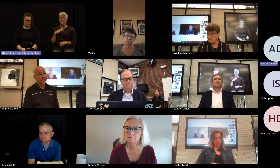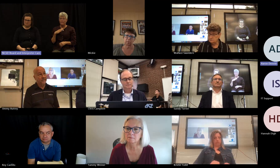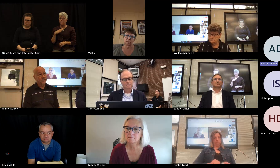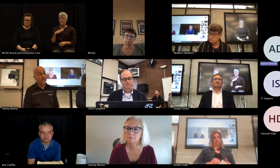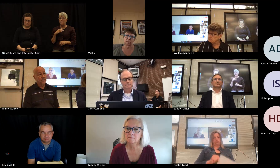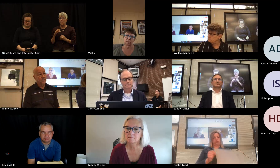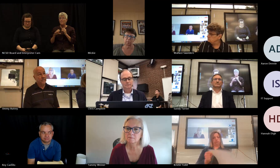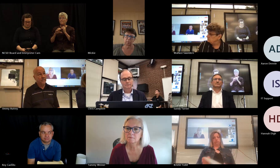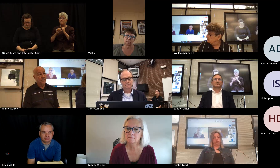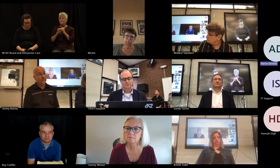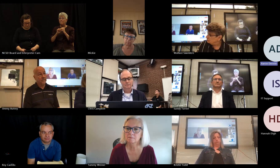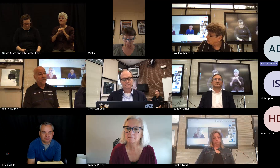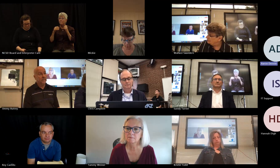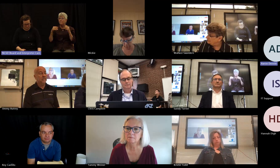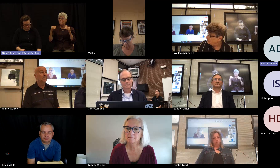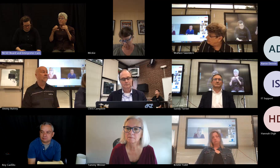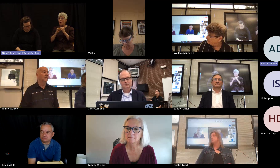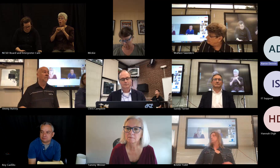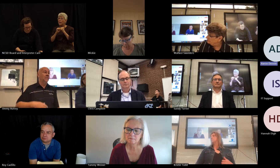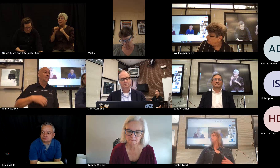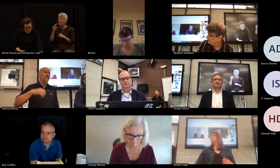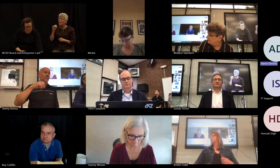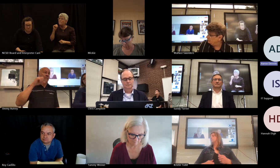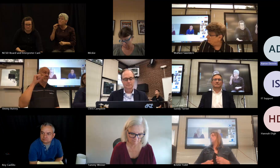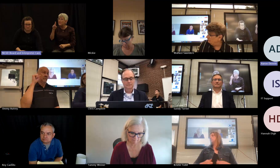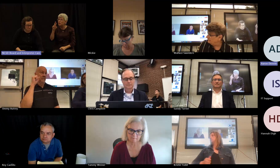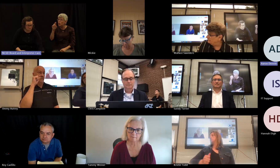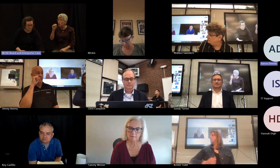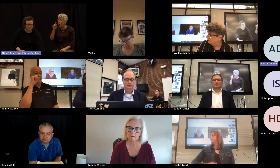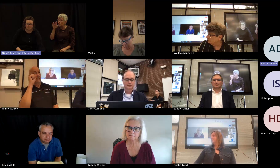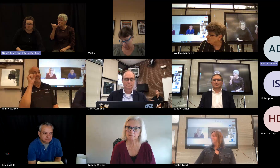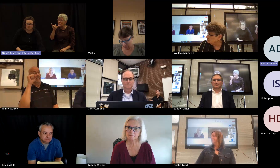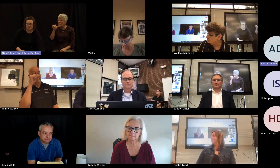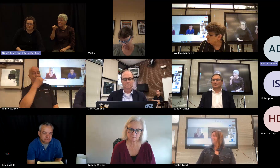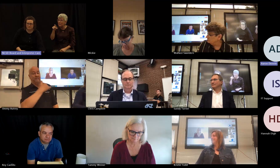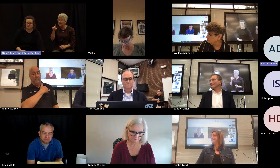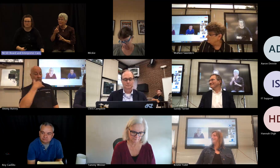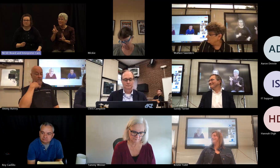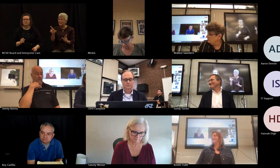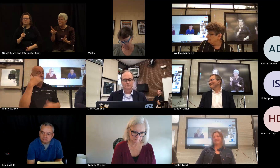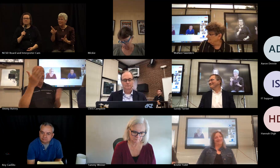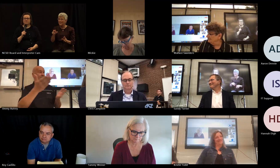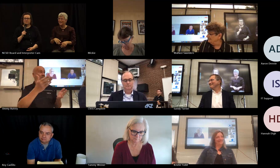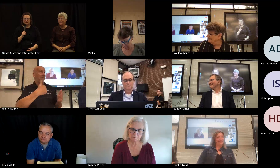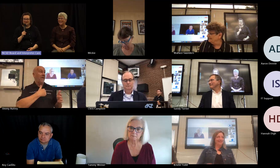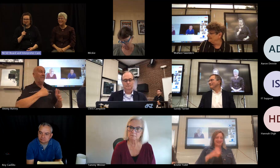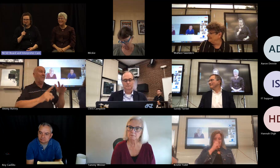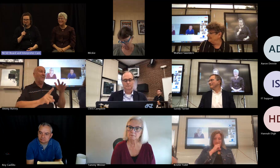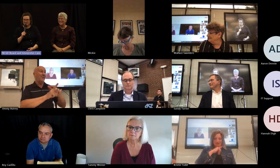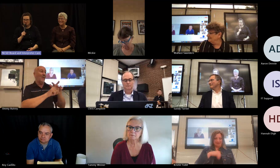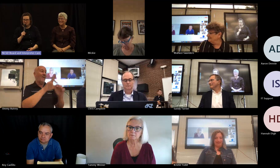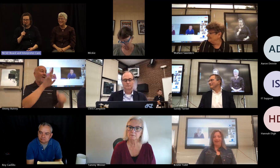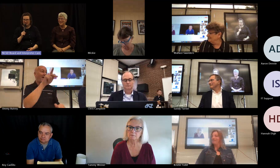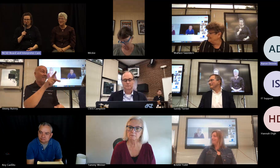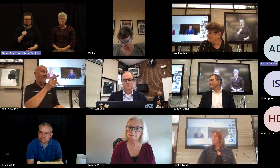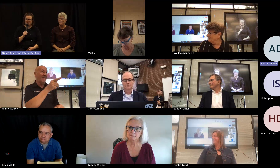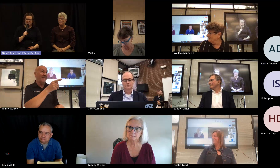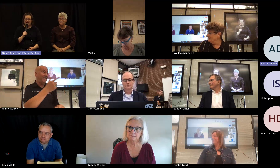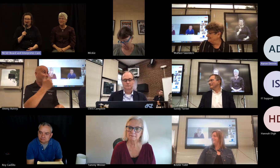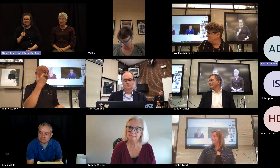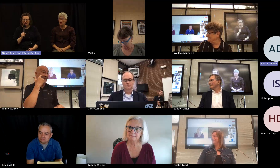Marketing, Mr. Autry, our new flag football coach. Yep, this is Jimmy